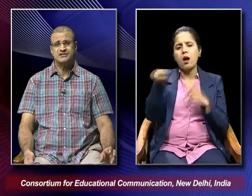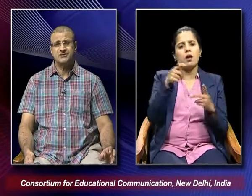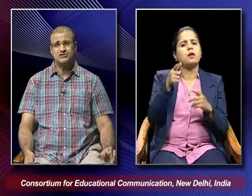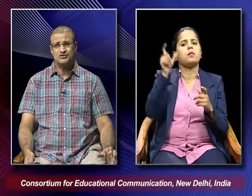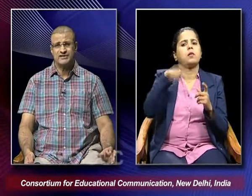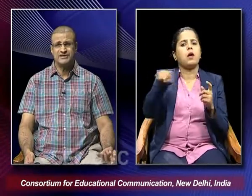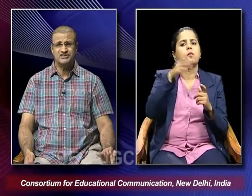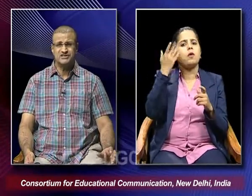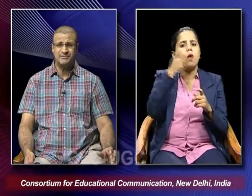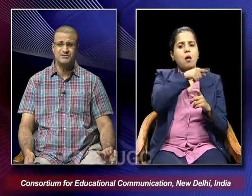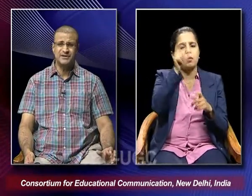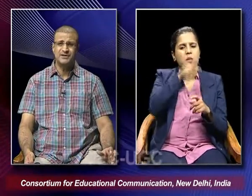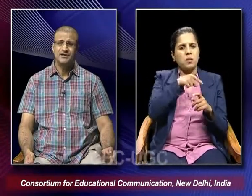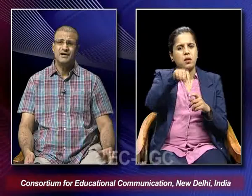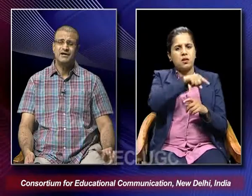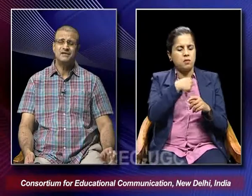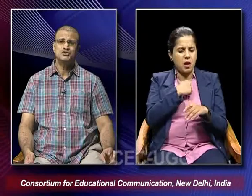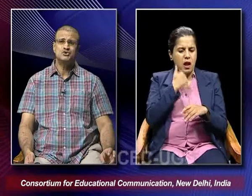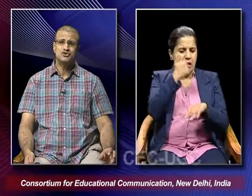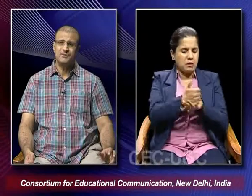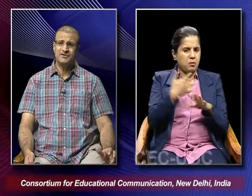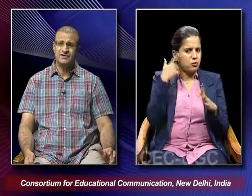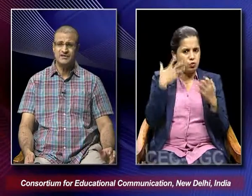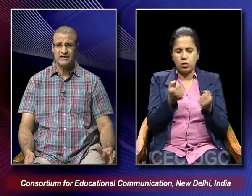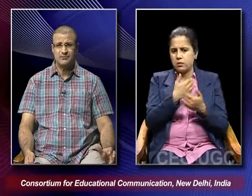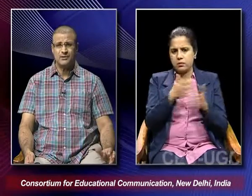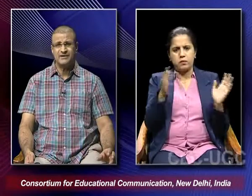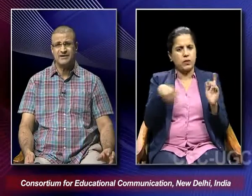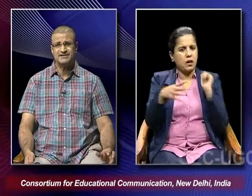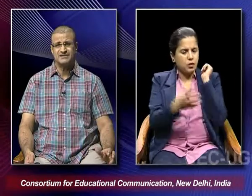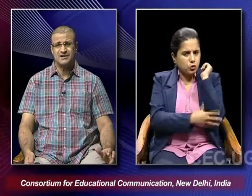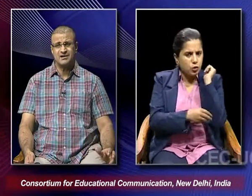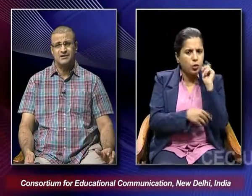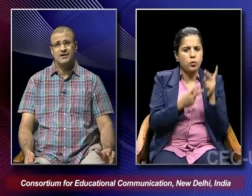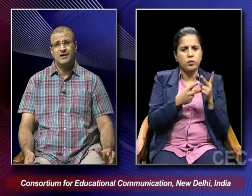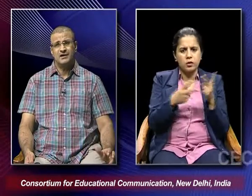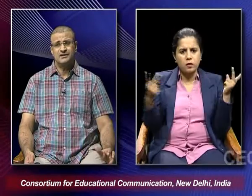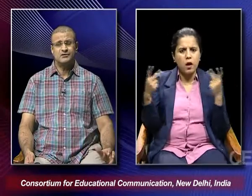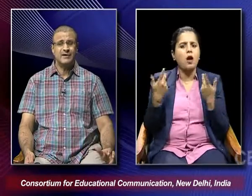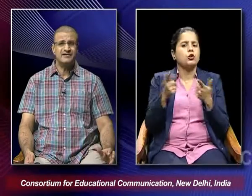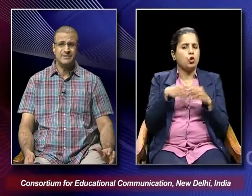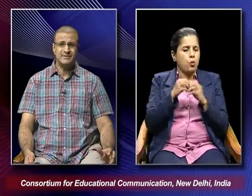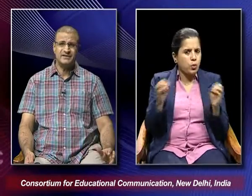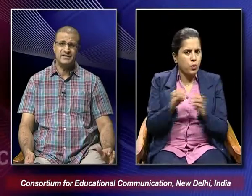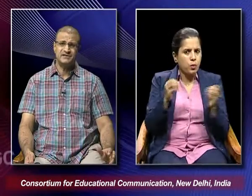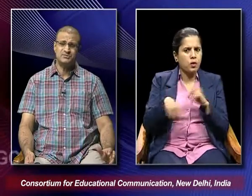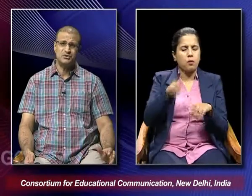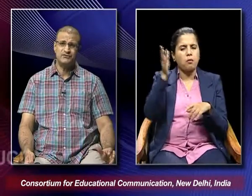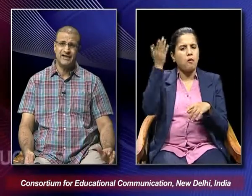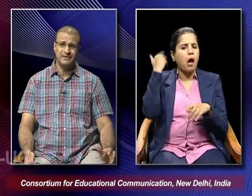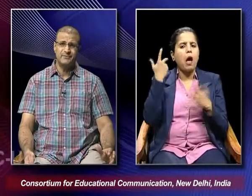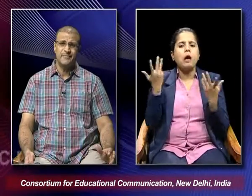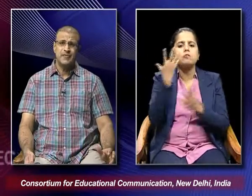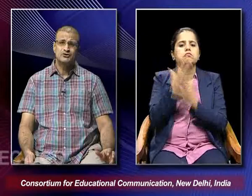his image was anti-establishment, and the issues of poverty, unemployment, etc., they were quite rampant at that point